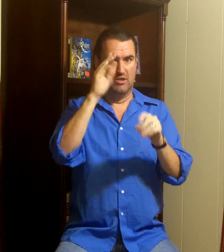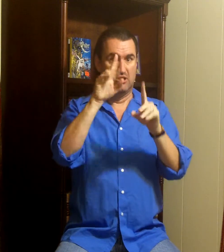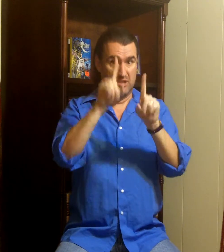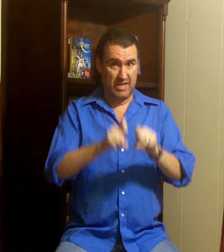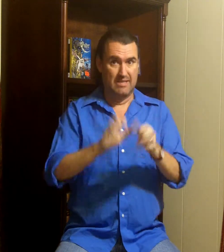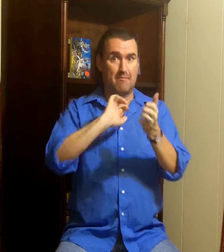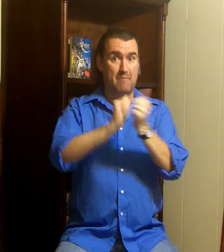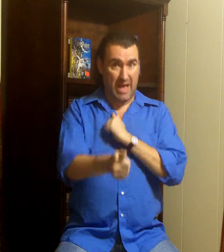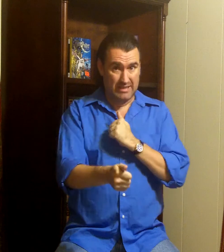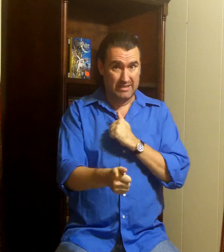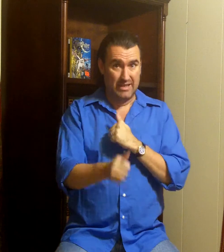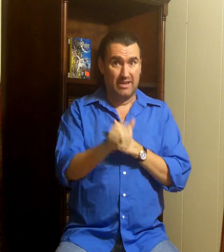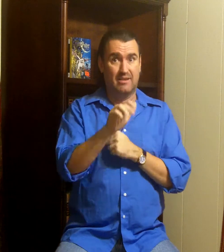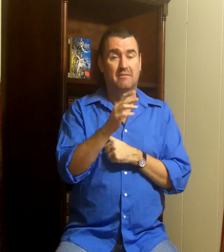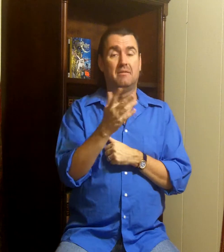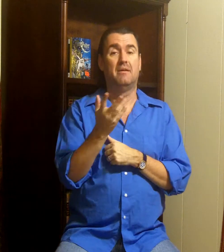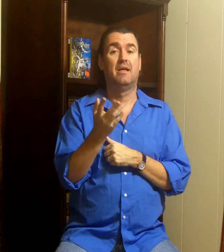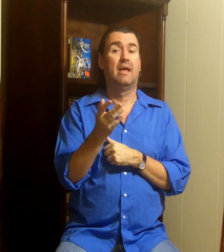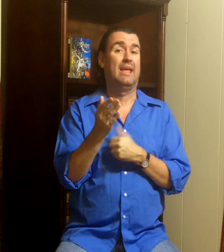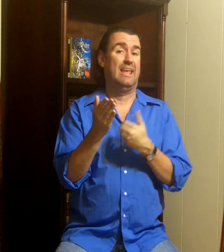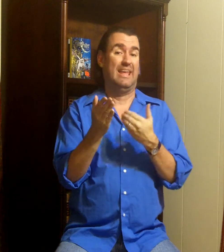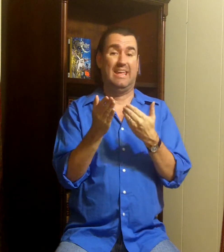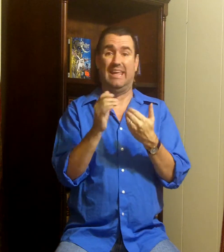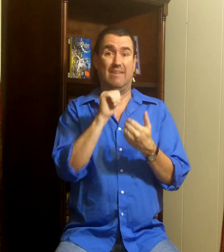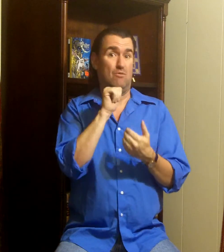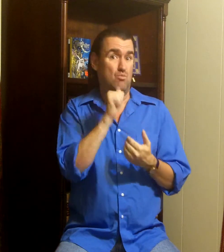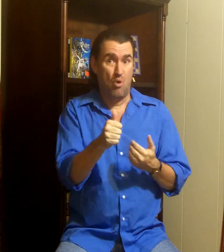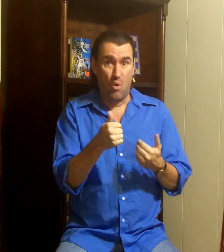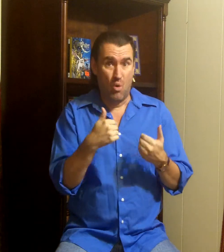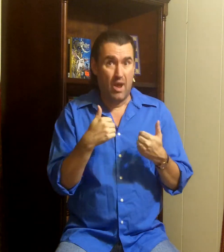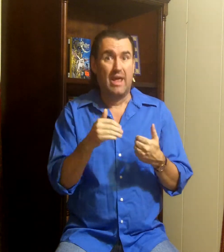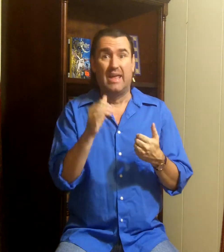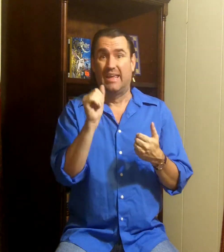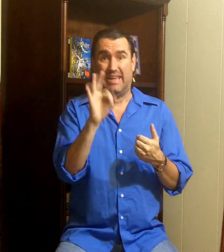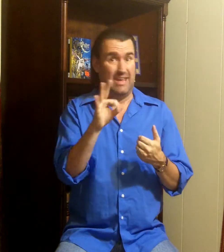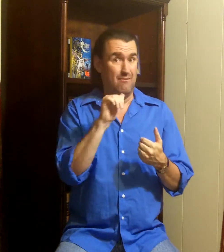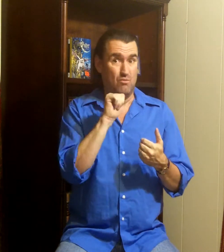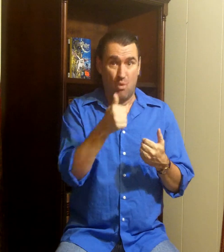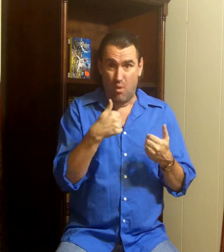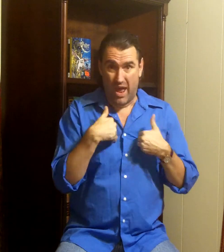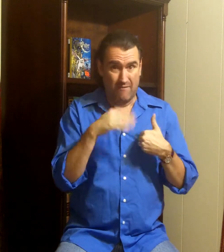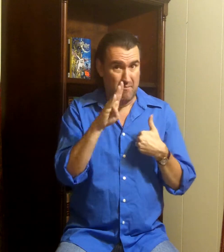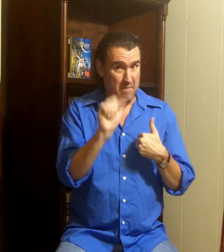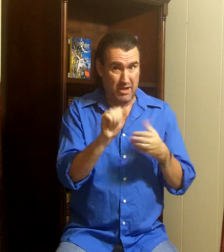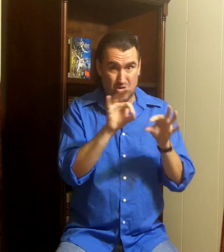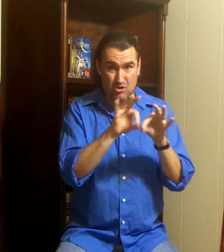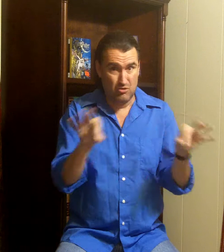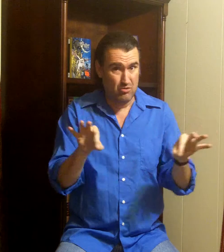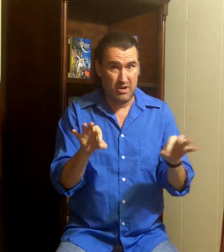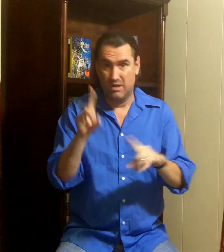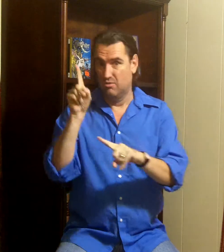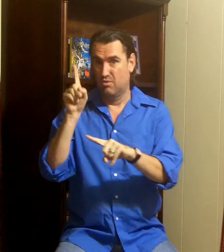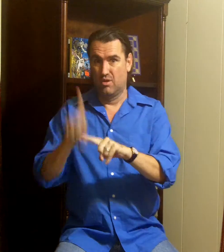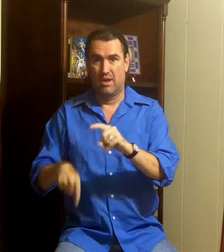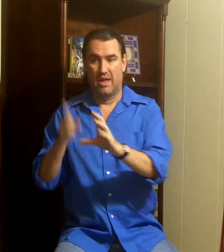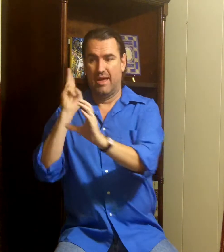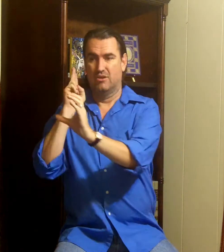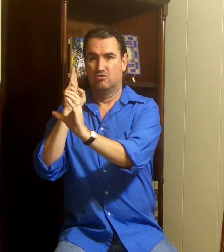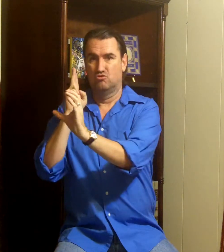test. Even if you don't have a degree, if you don't have a bachelor's degree, then you can't just join RID